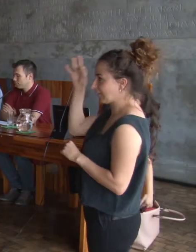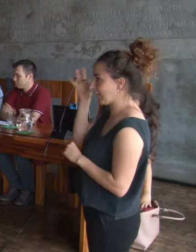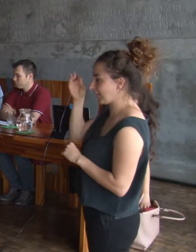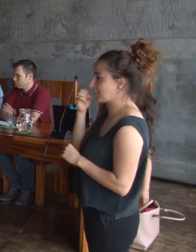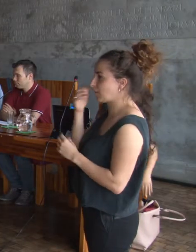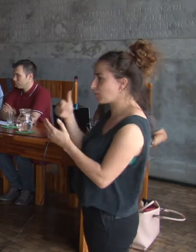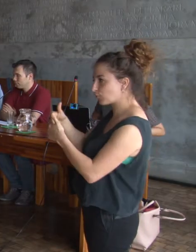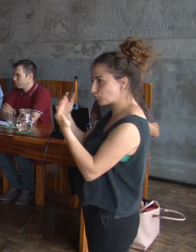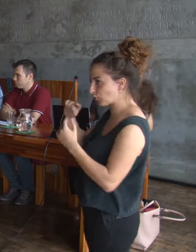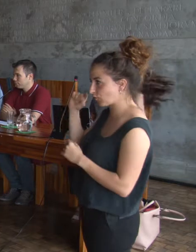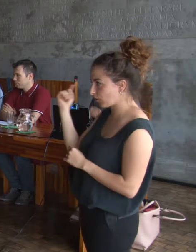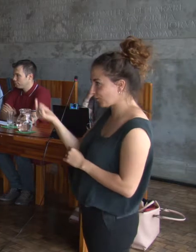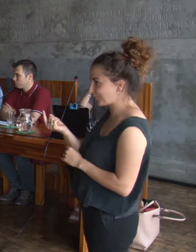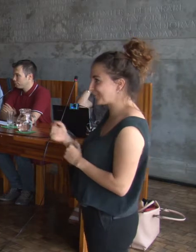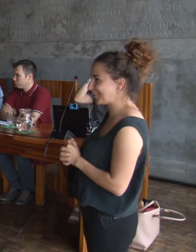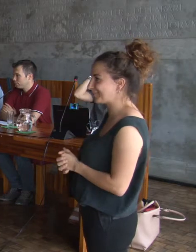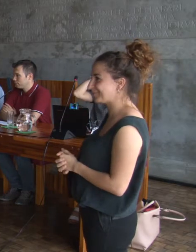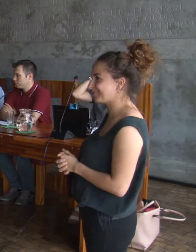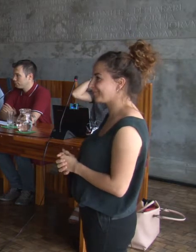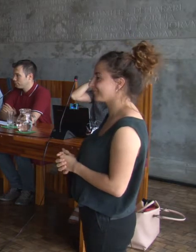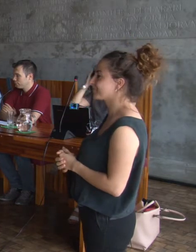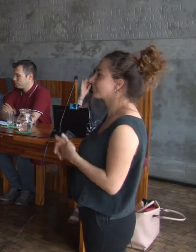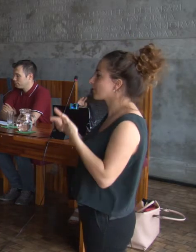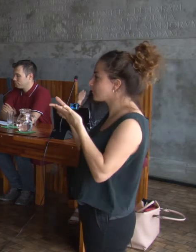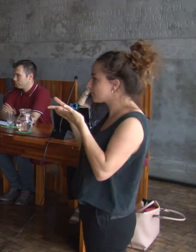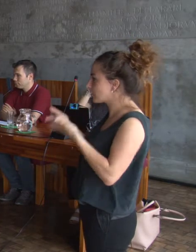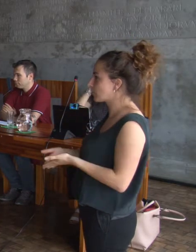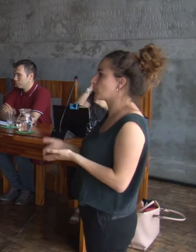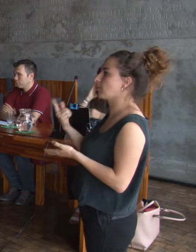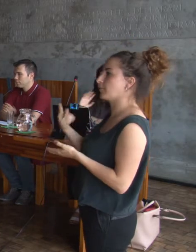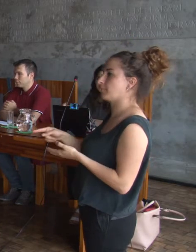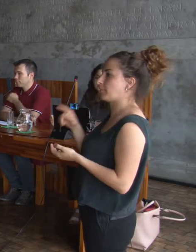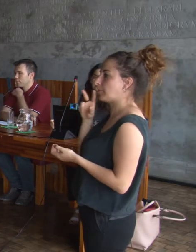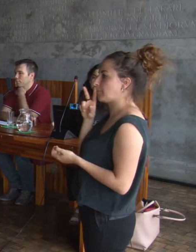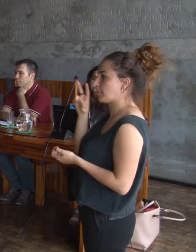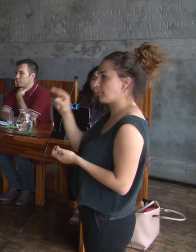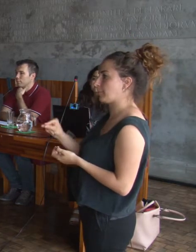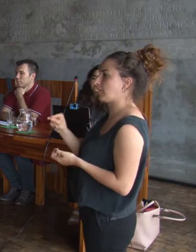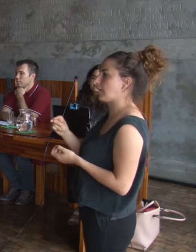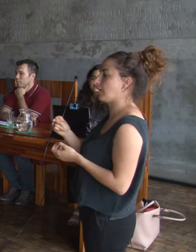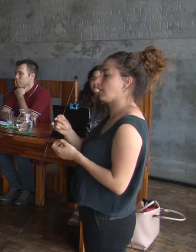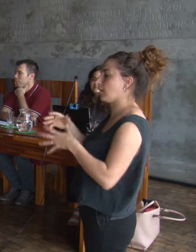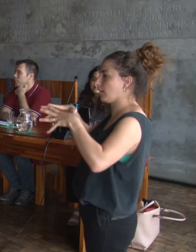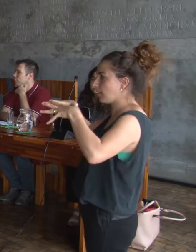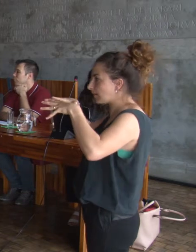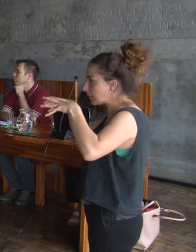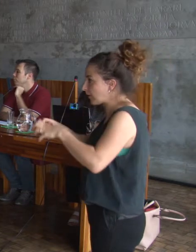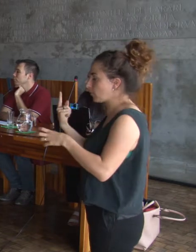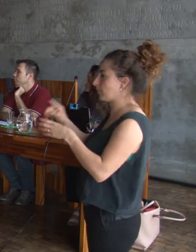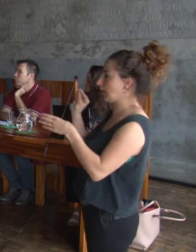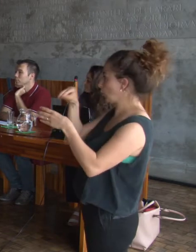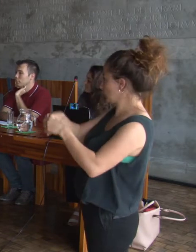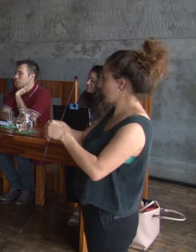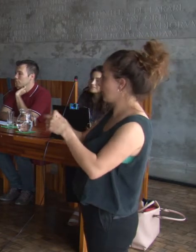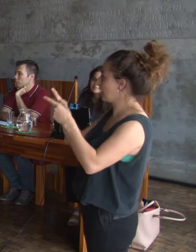Good afternoon, everybody. So we're here for the talk on engaging inclusively, diversity